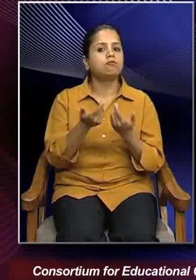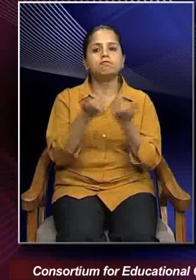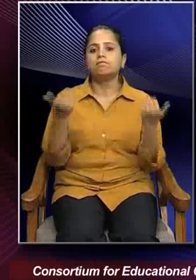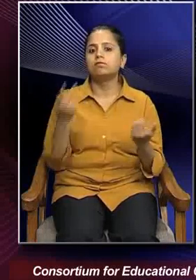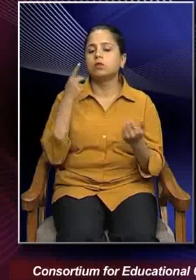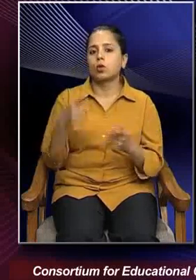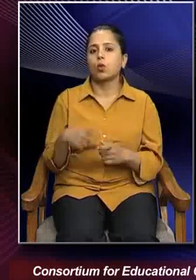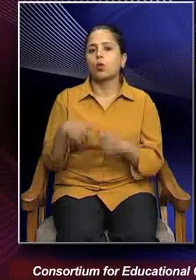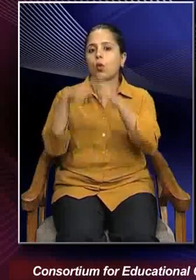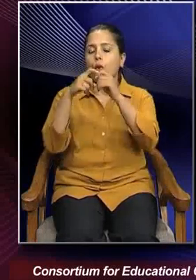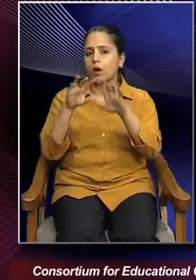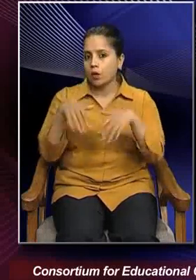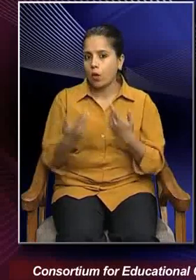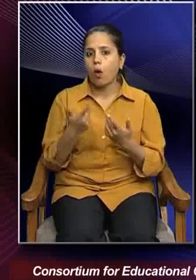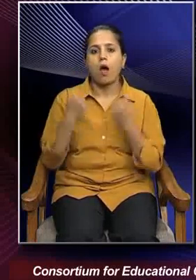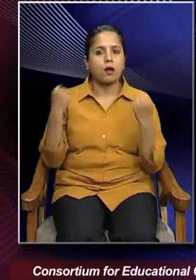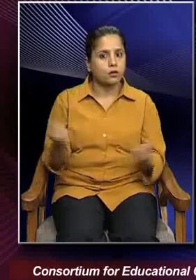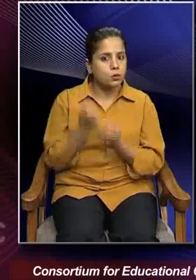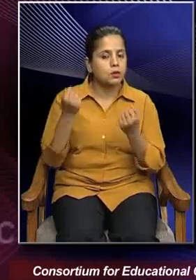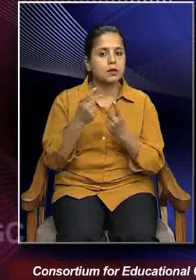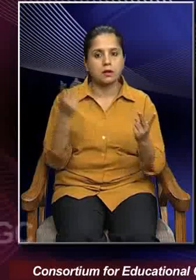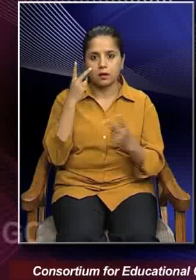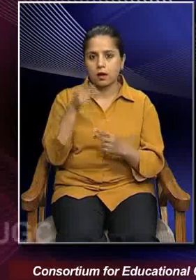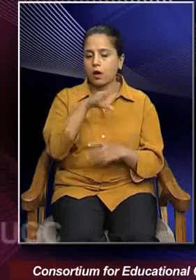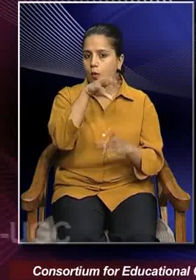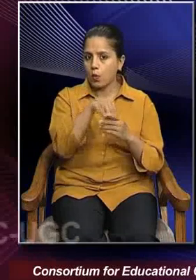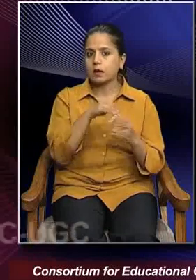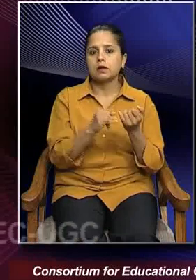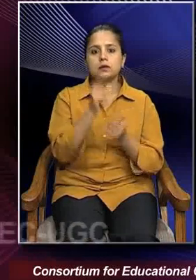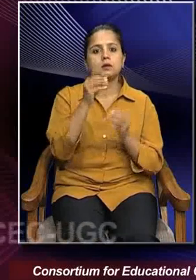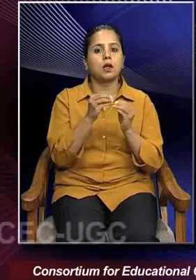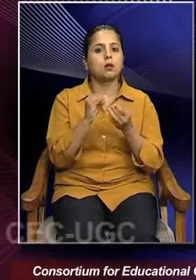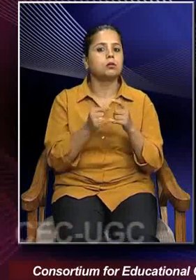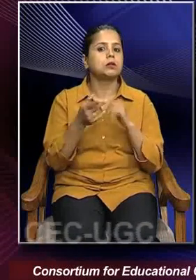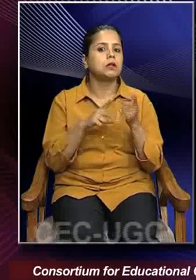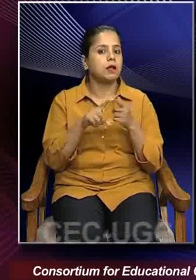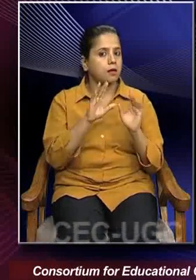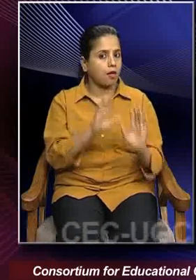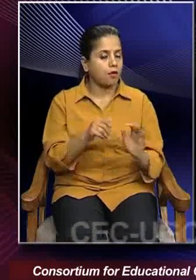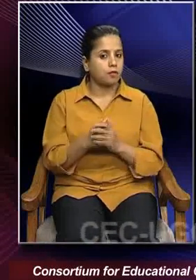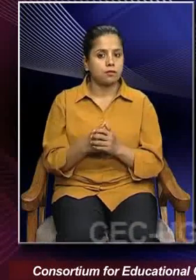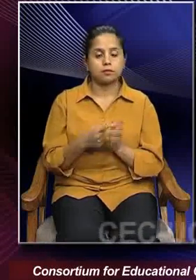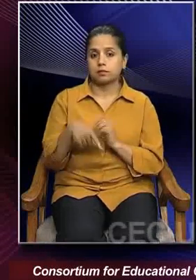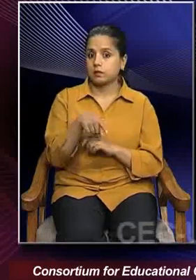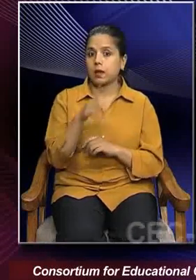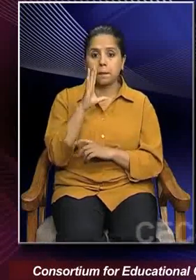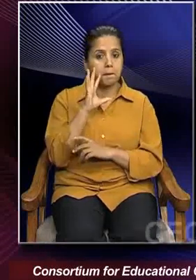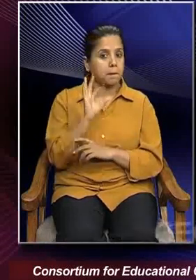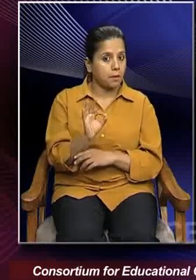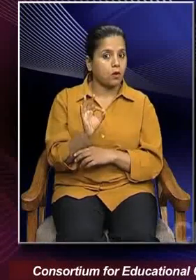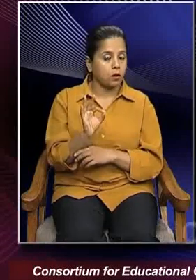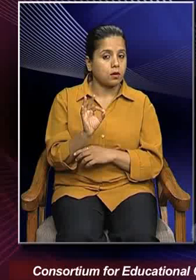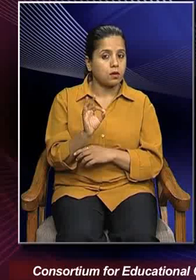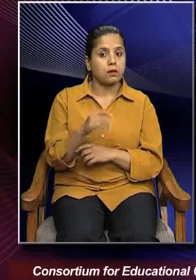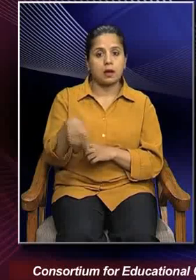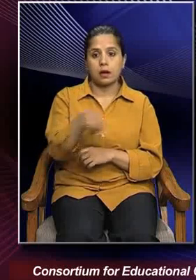the qualities or the actions that are in the substance. Fine, so it's very important that